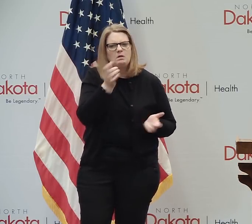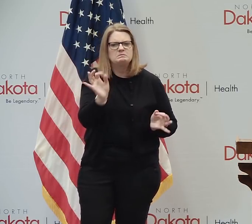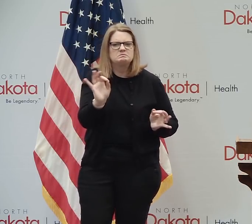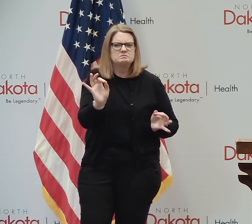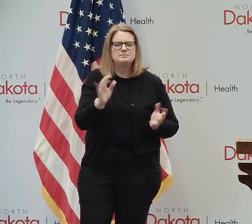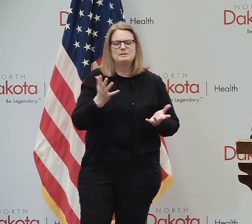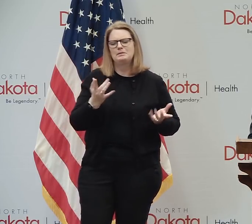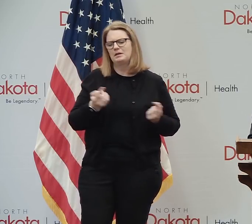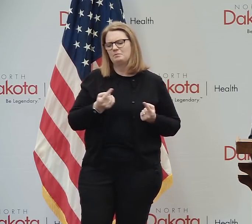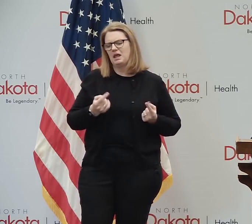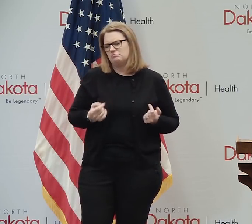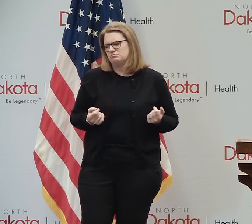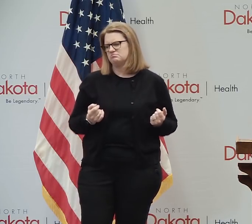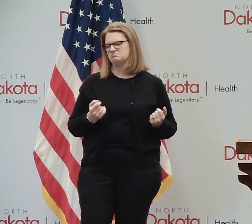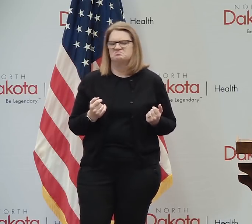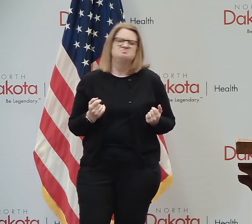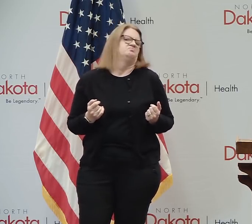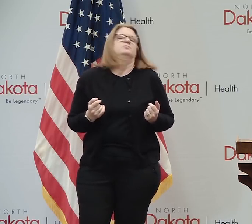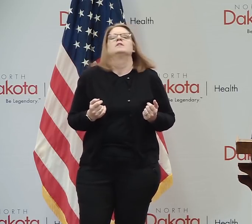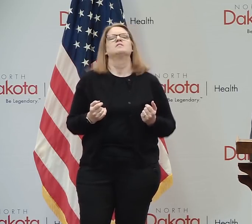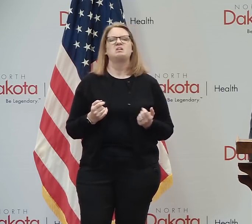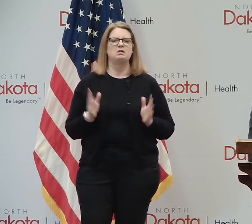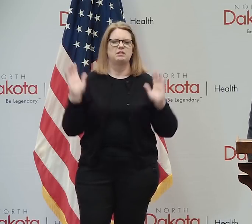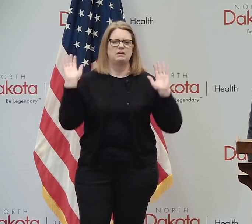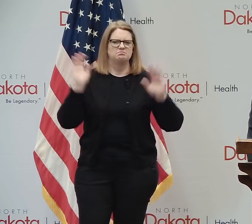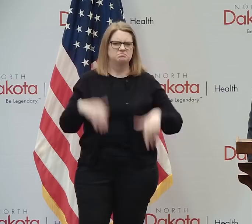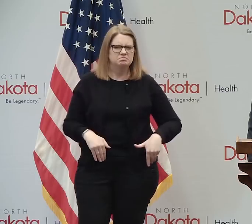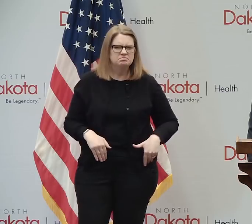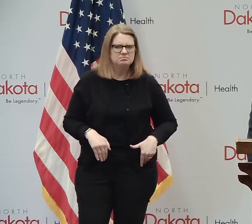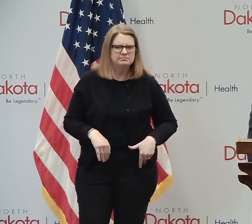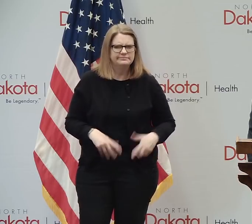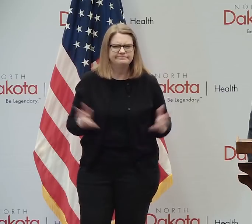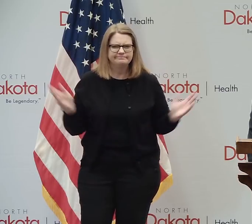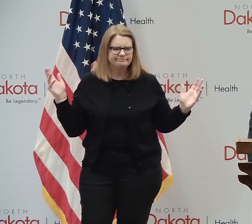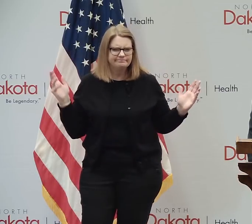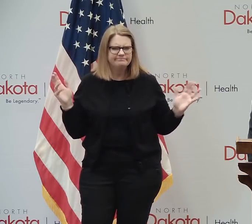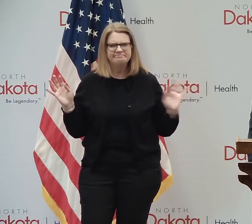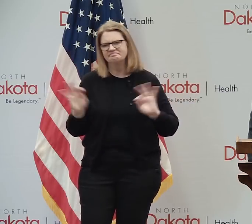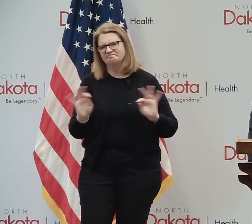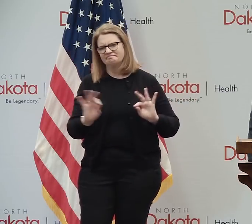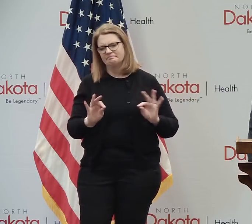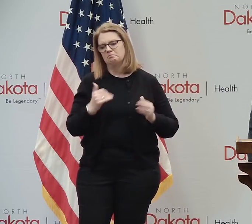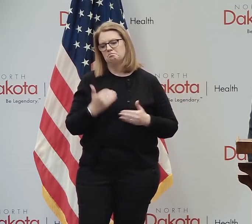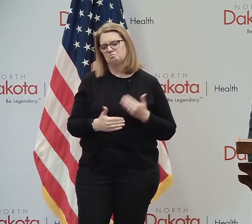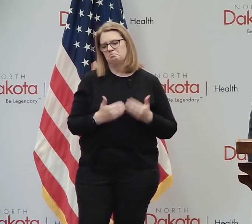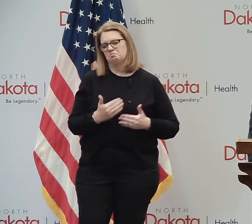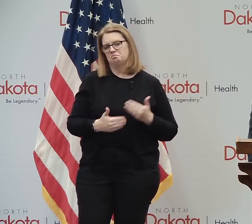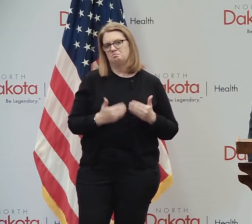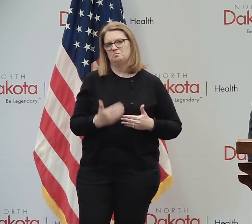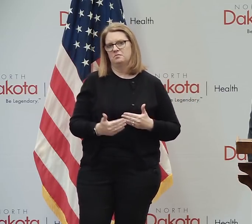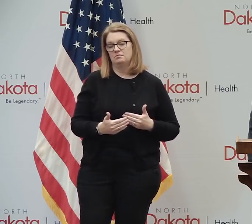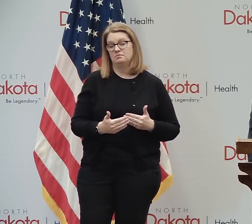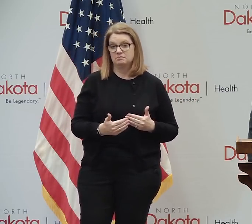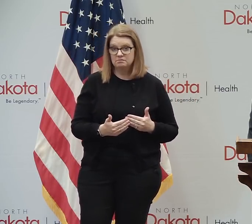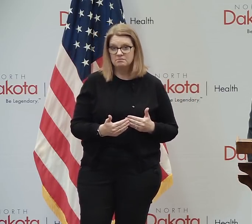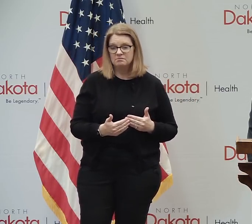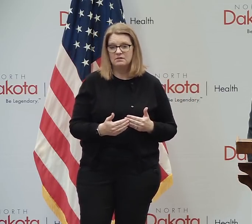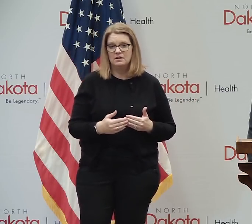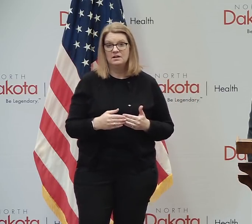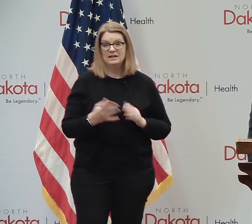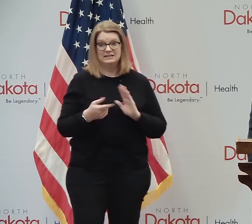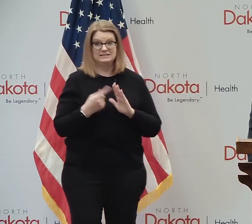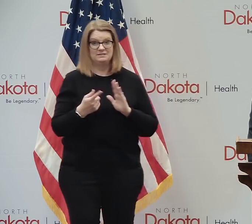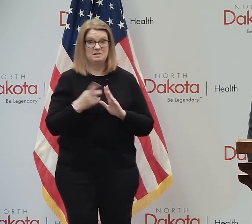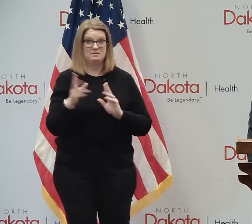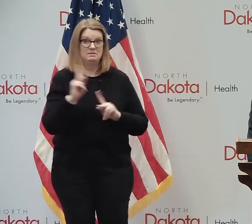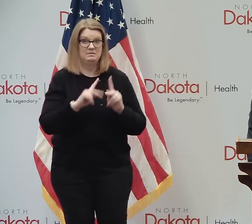ache or a pain or something that they might not even think is something you can just shrug off and keep on going. And in some cases, people have tested positive,